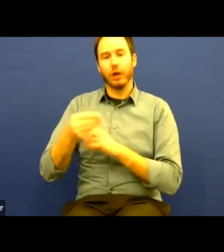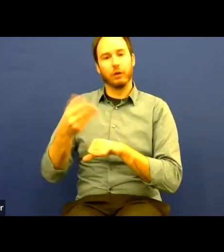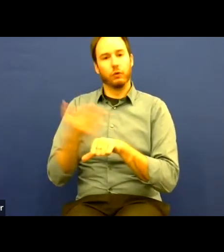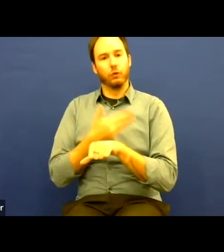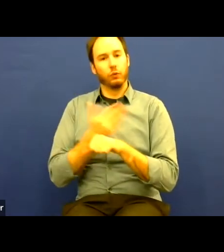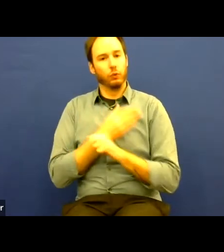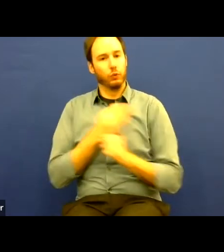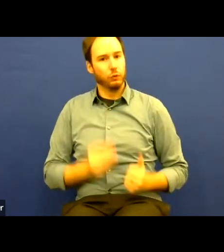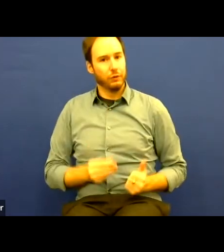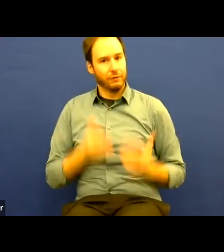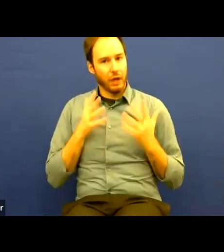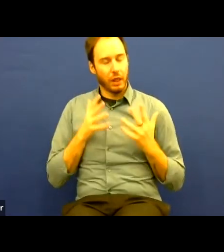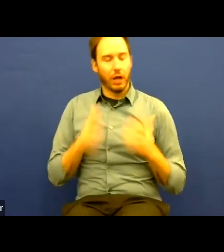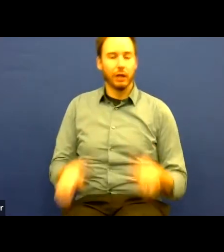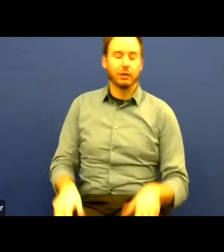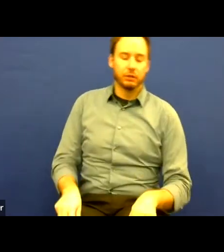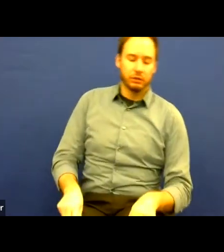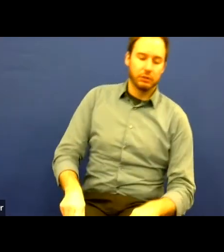revitalize the